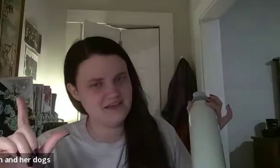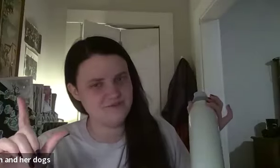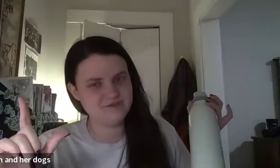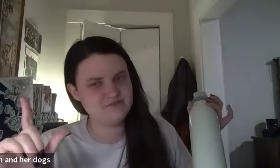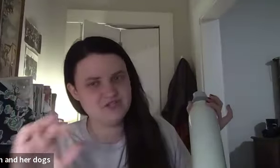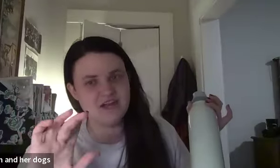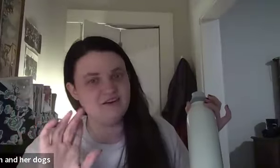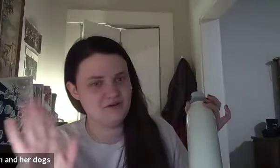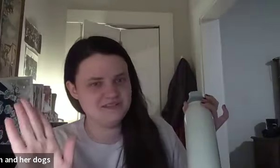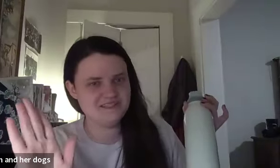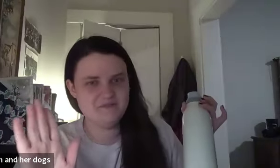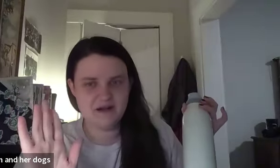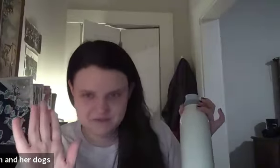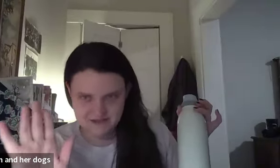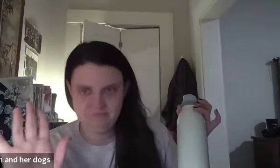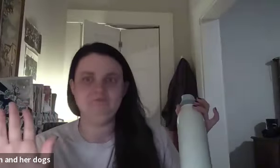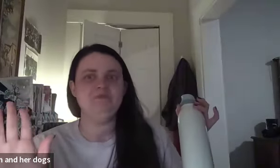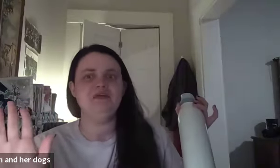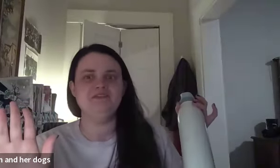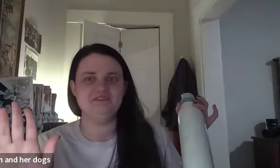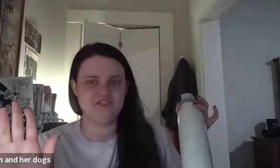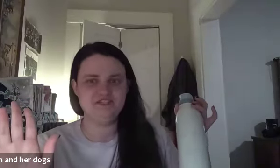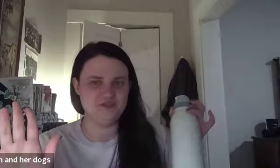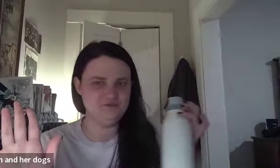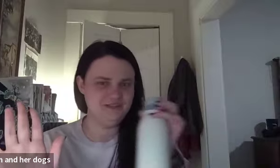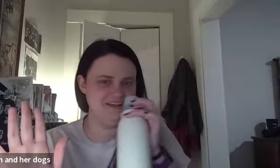hadn't opened up chat at all this time, and I was like, this is new.